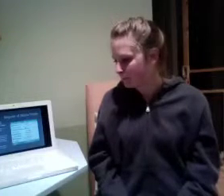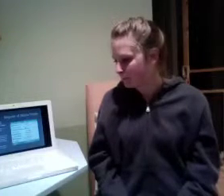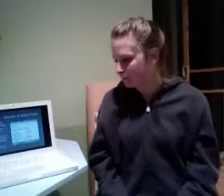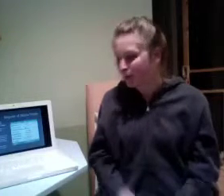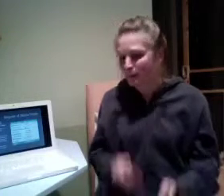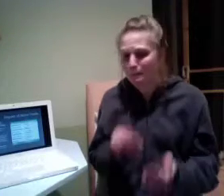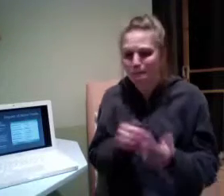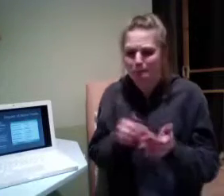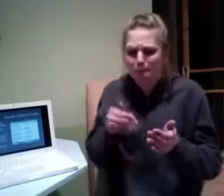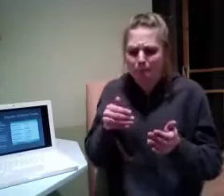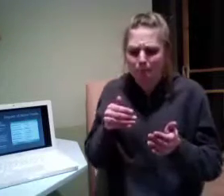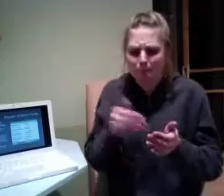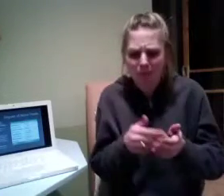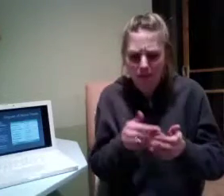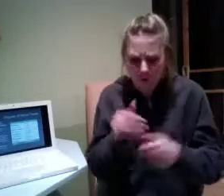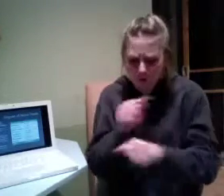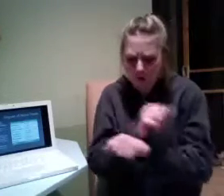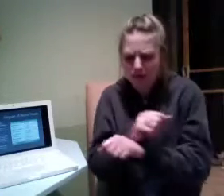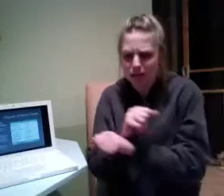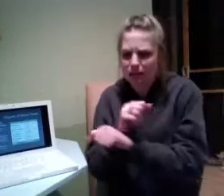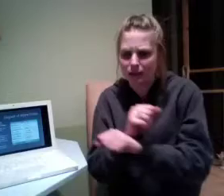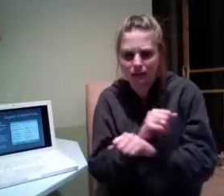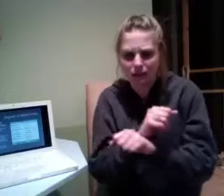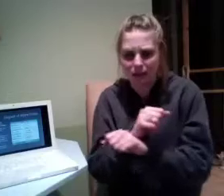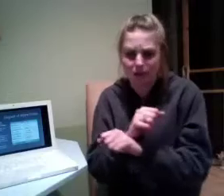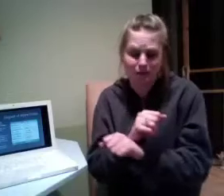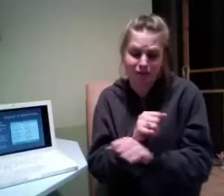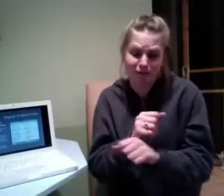enslaved, and usually ultimately sent to a very early death.